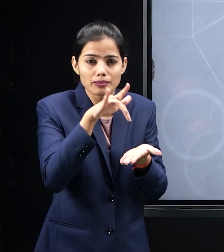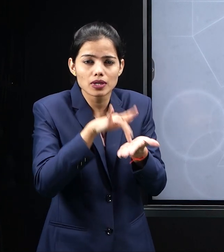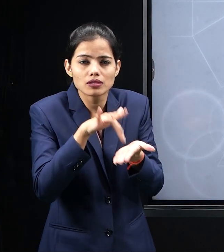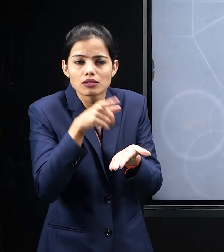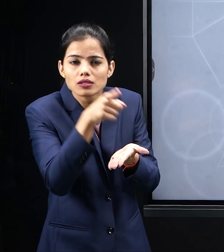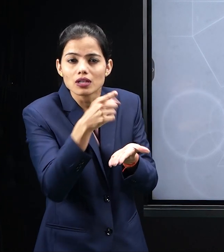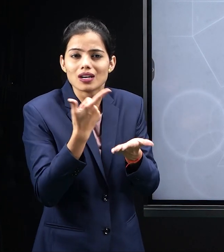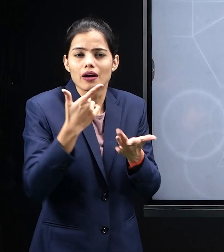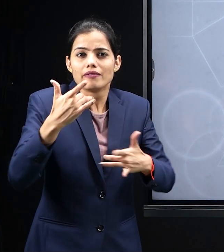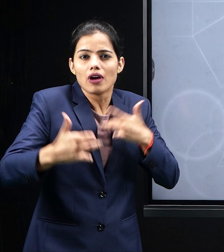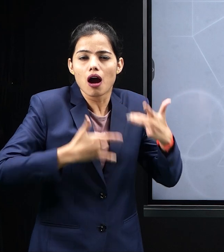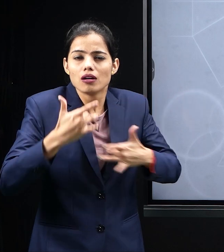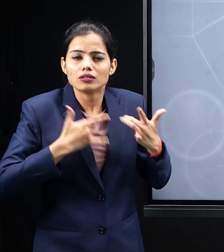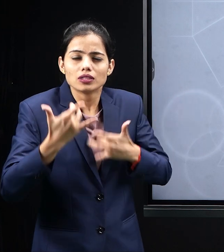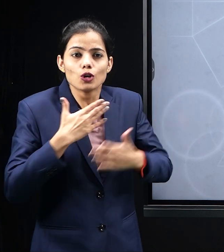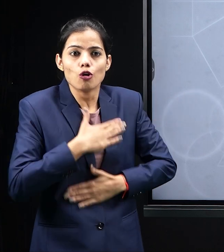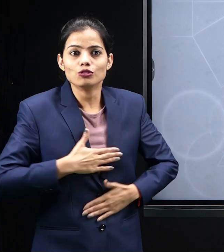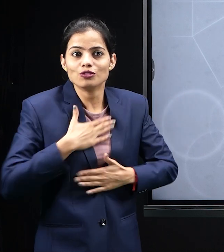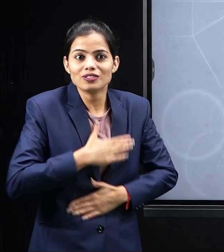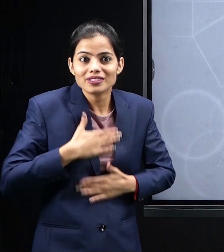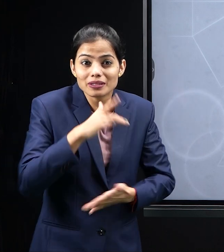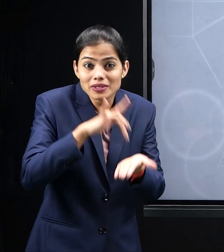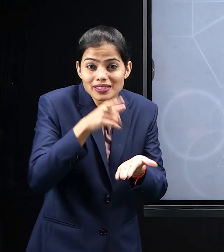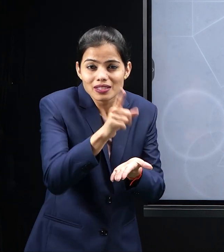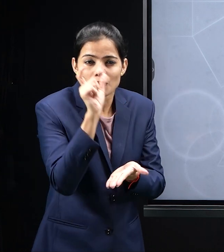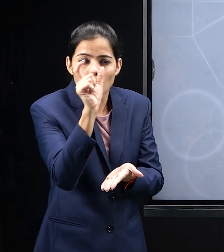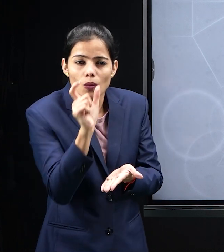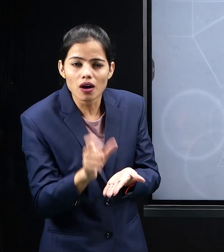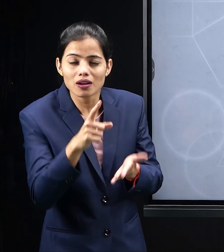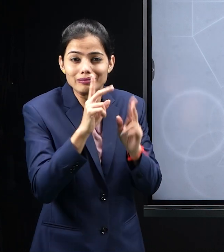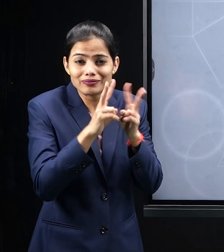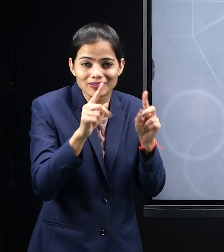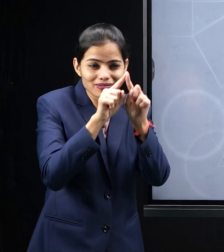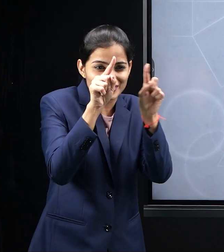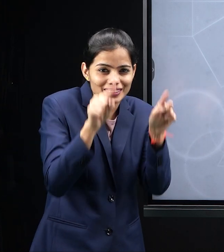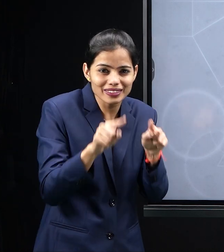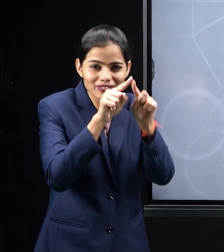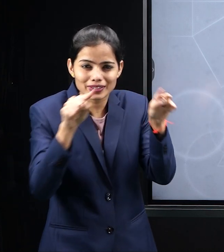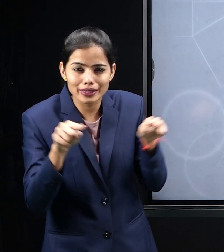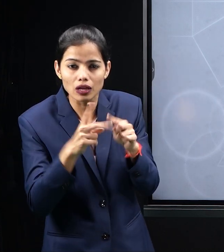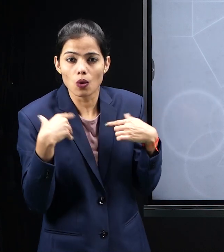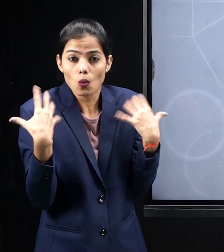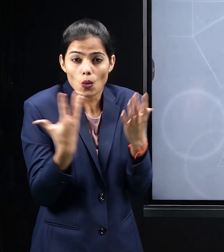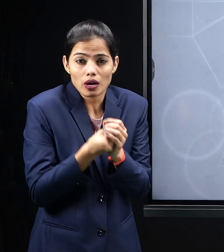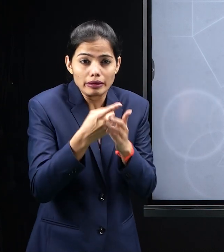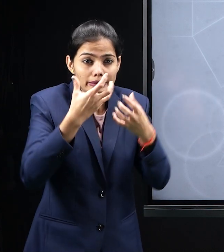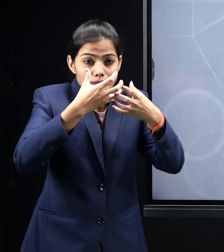an exciting journey to explore the world of quadrilaterals. We will discover the different types